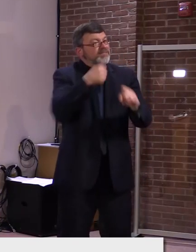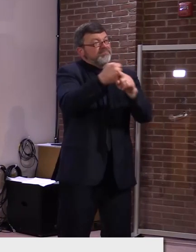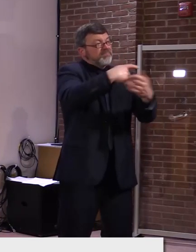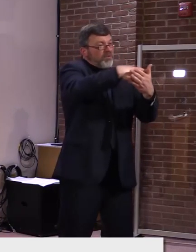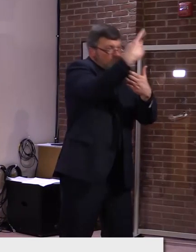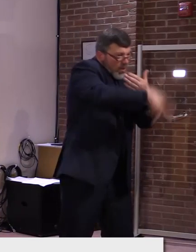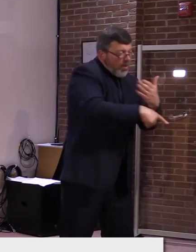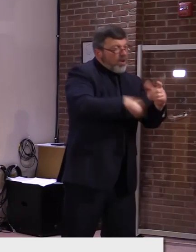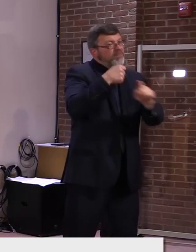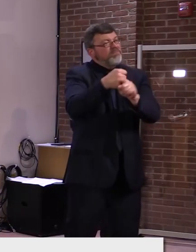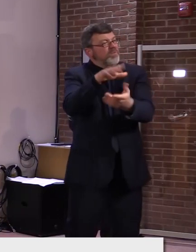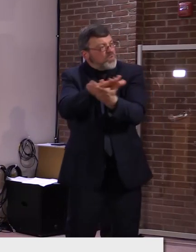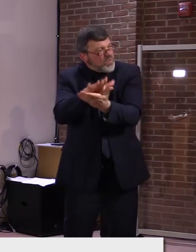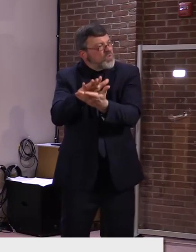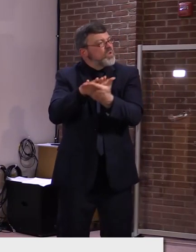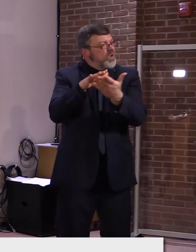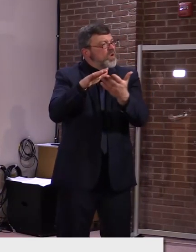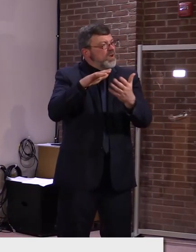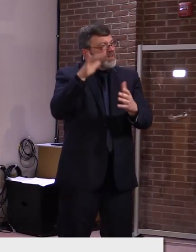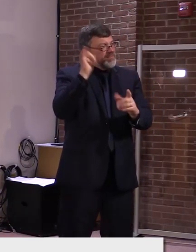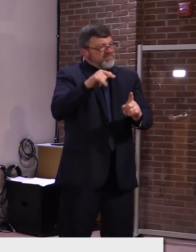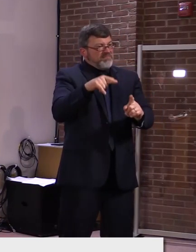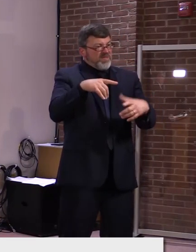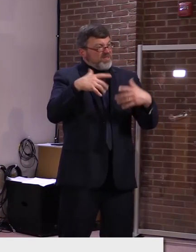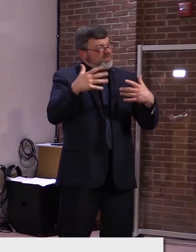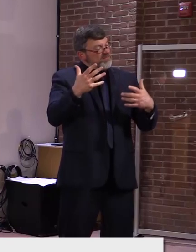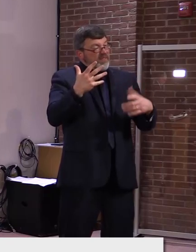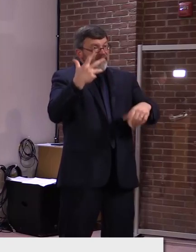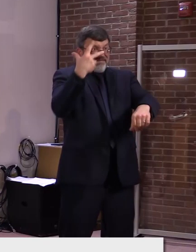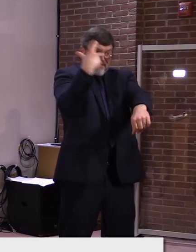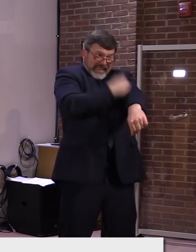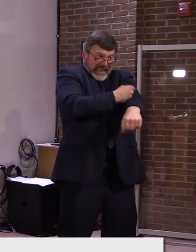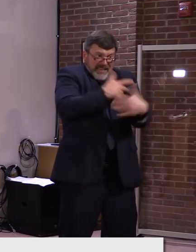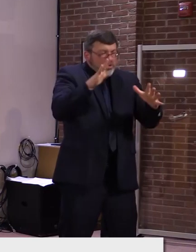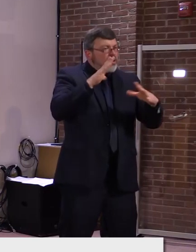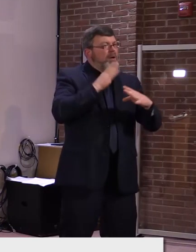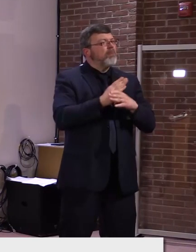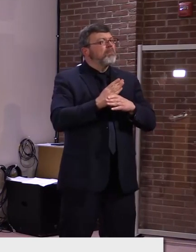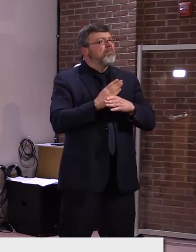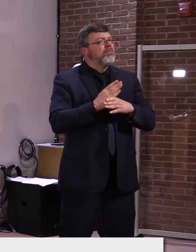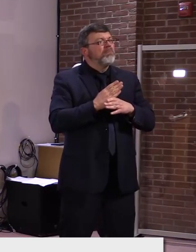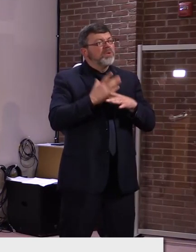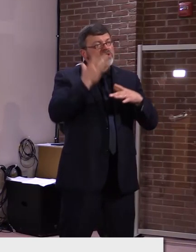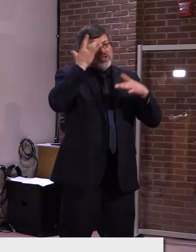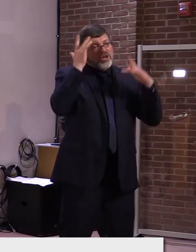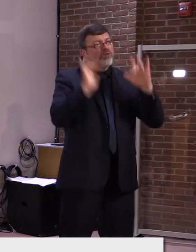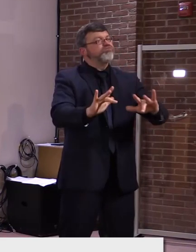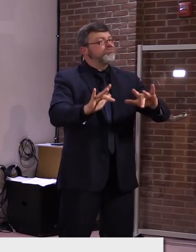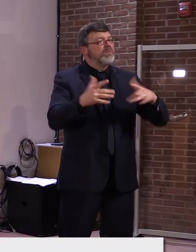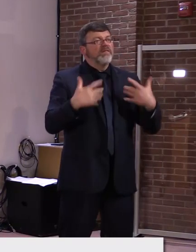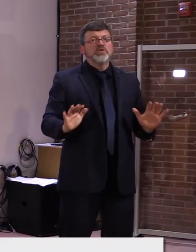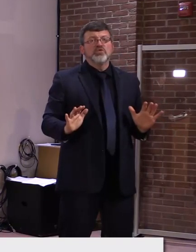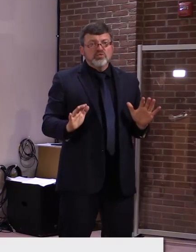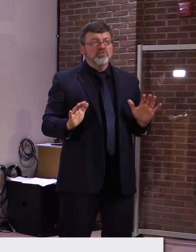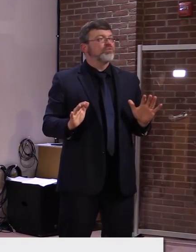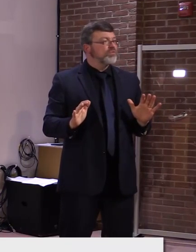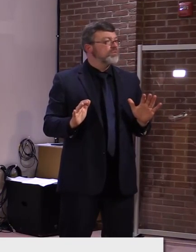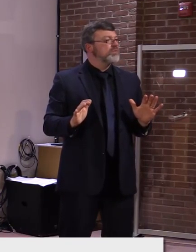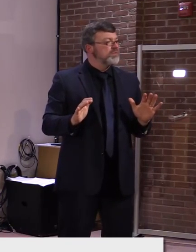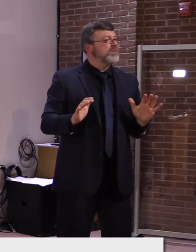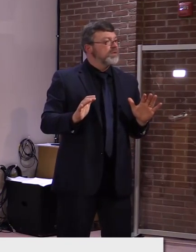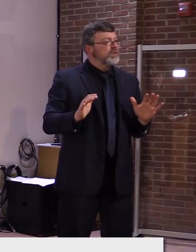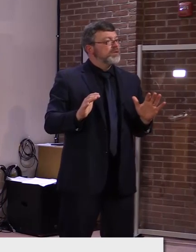and healthy and will stop the spread of COVID-19 in our communities. Getting vaccinated also means more freedom, so